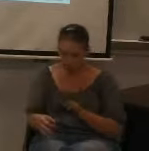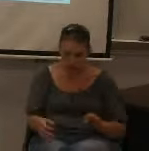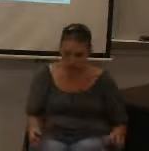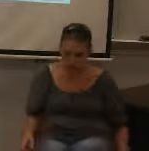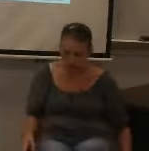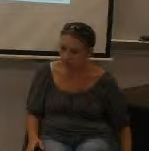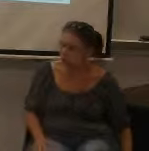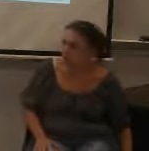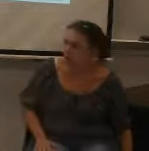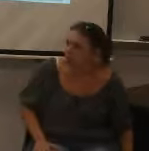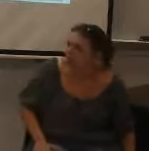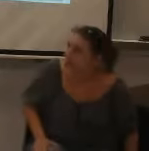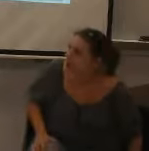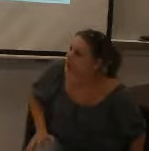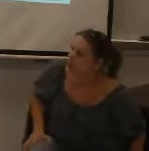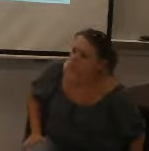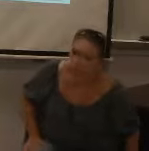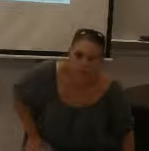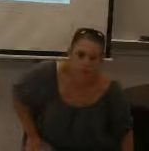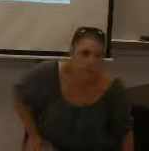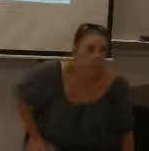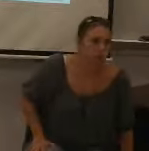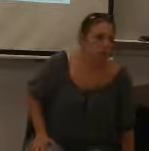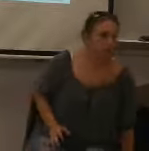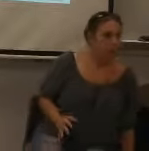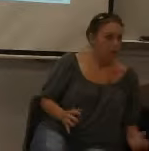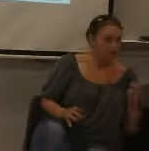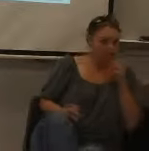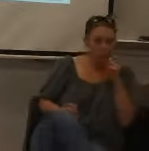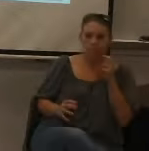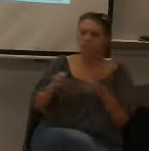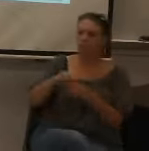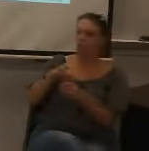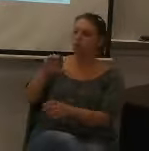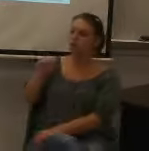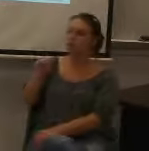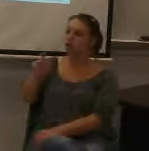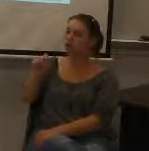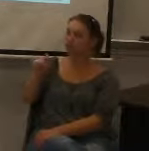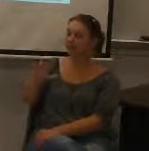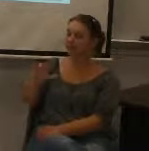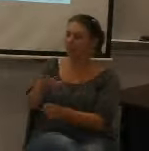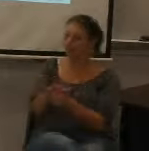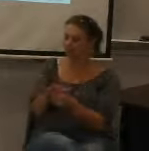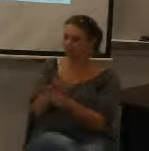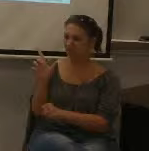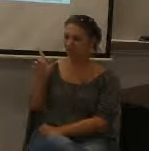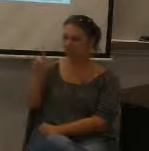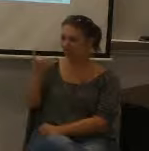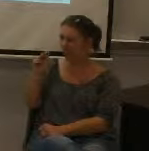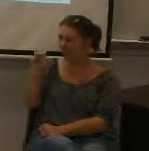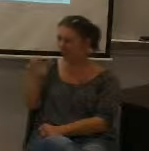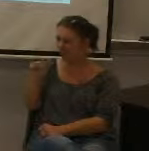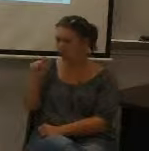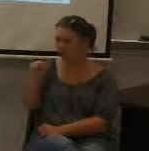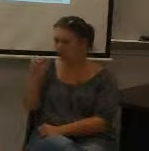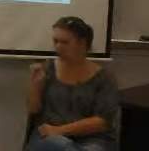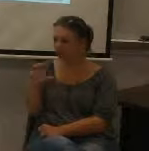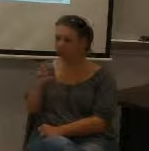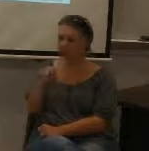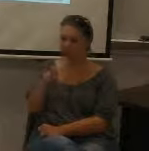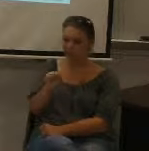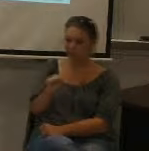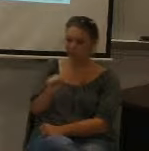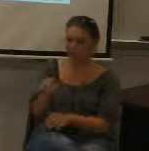So in karstic regions, you get this dissolving of limestone and caves and underground